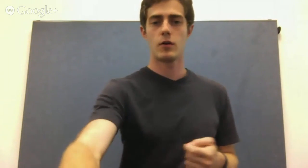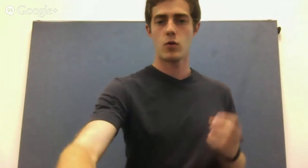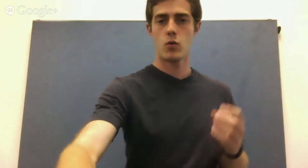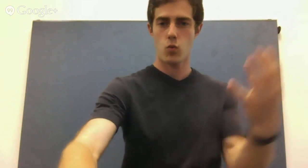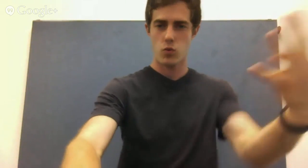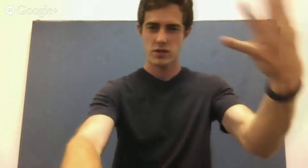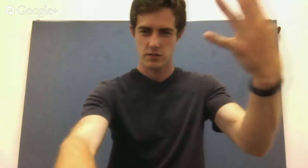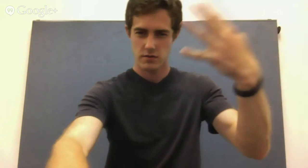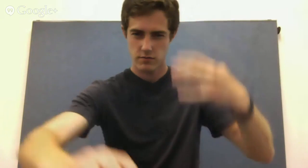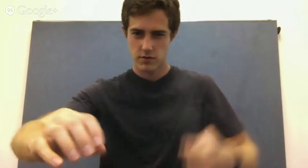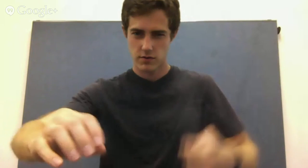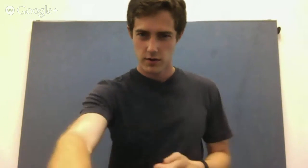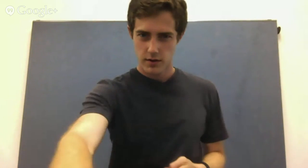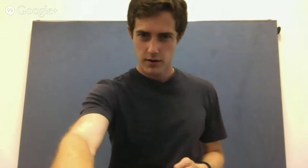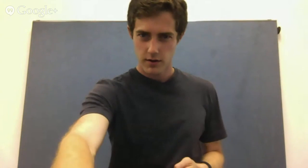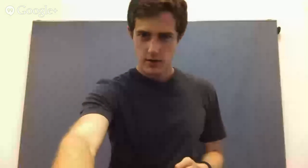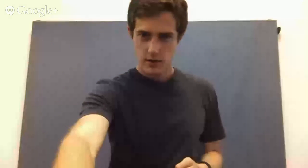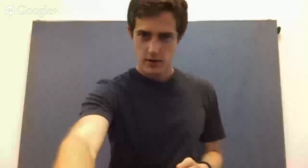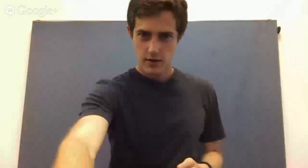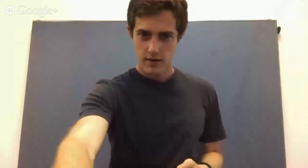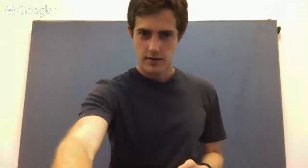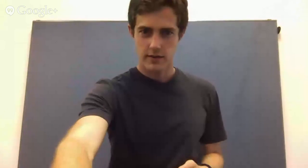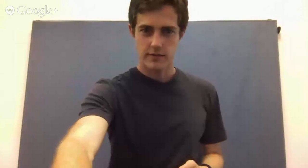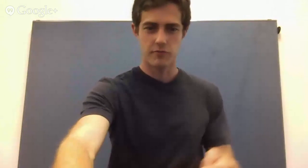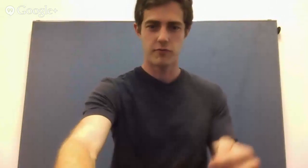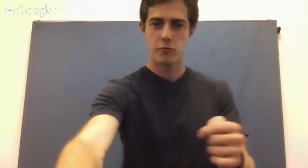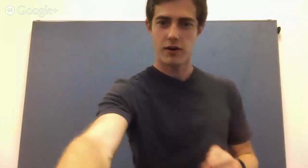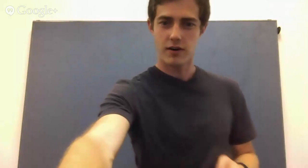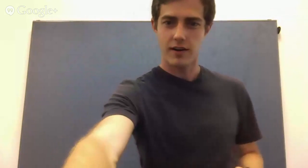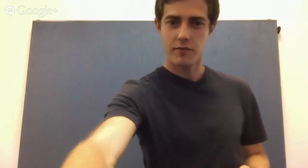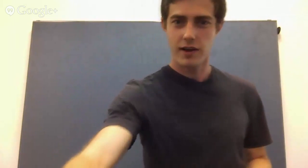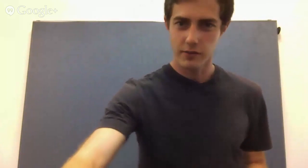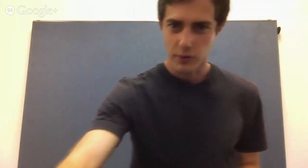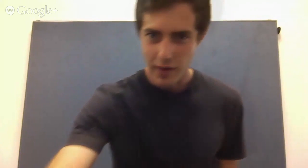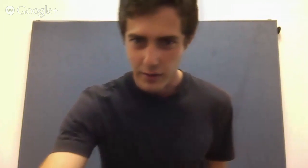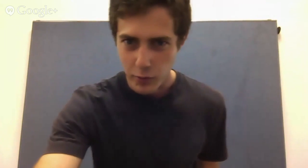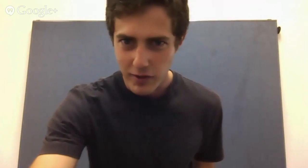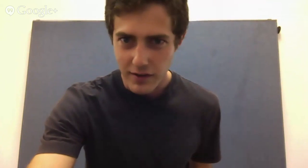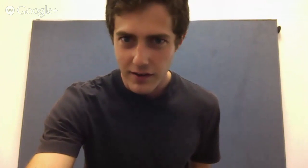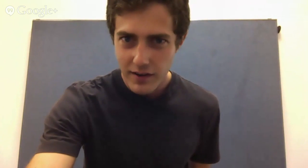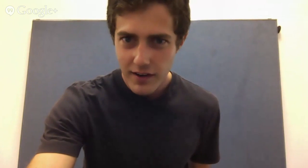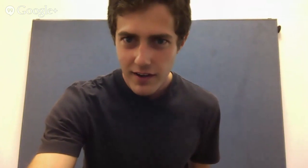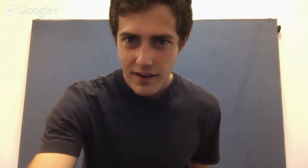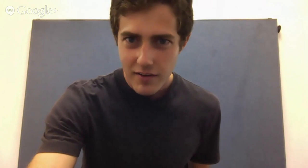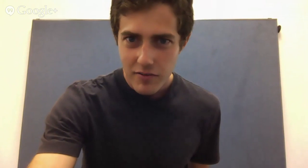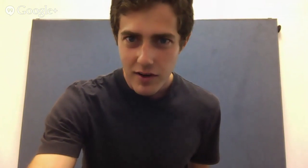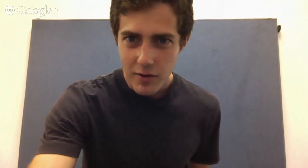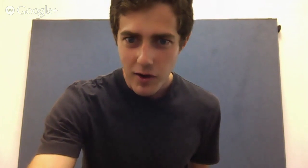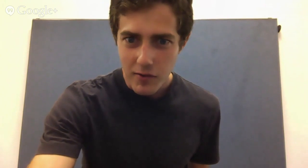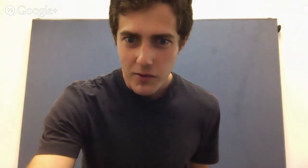The wind of change blows straight into the. I have to go back a little bit here. Find where I wrote